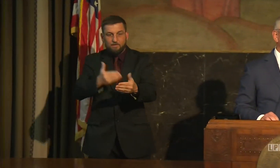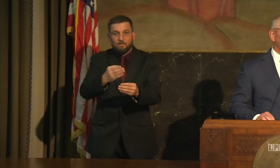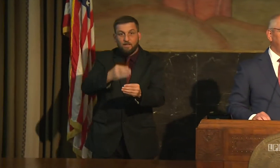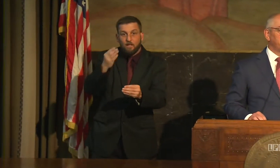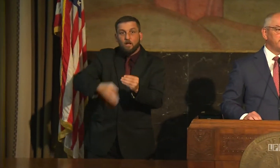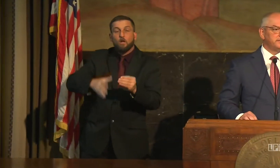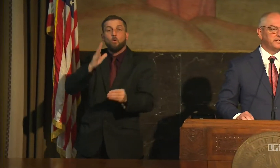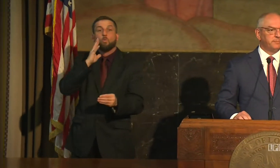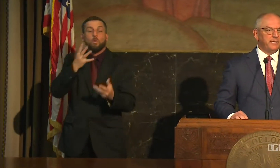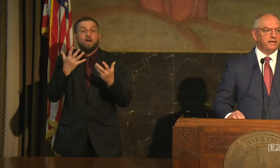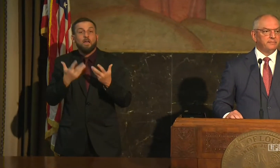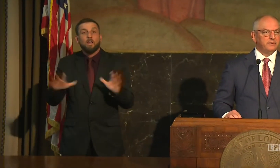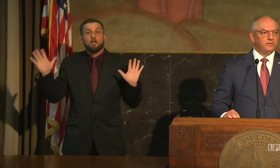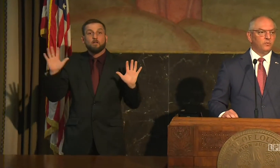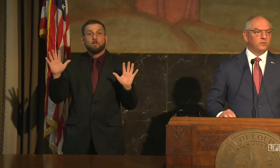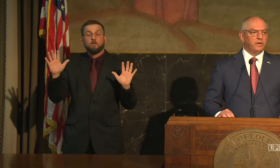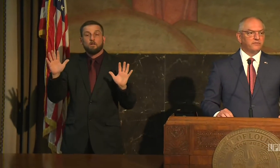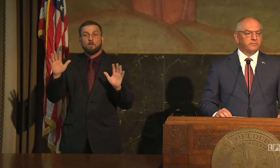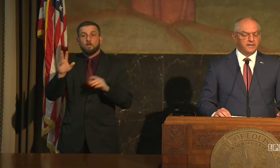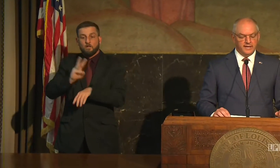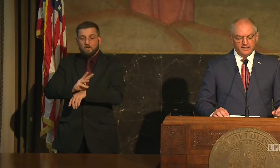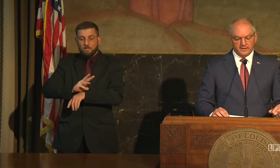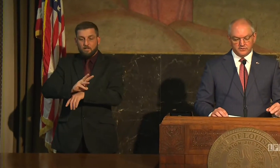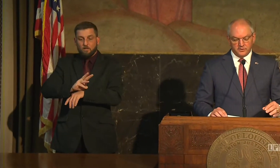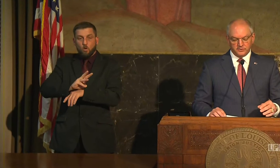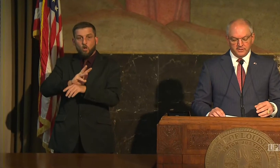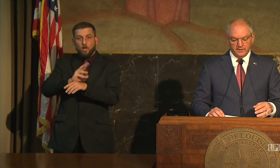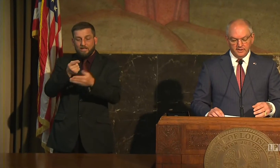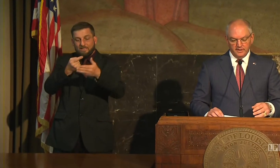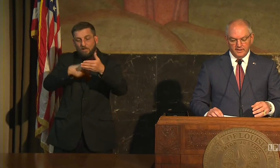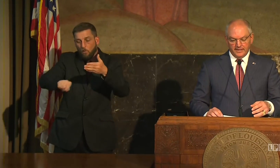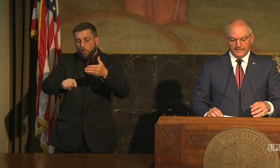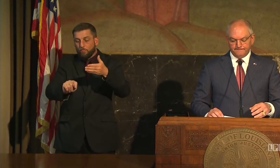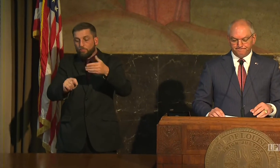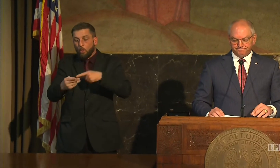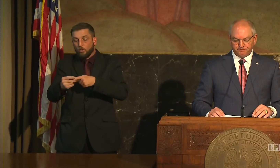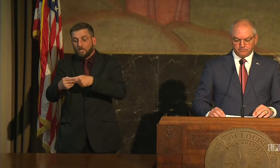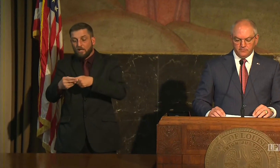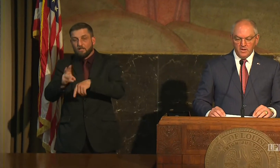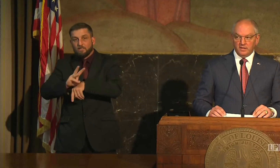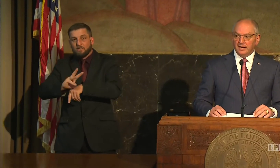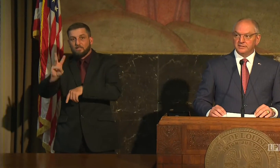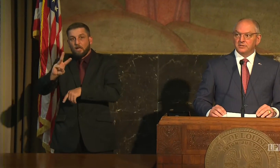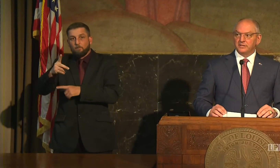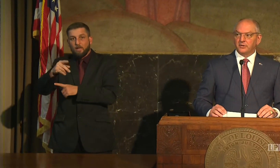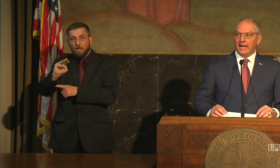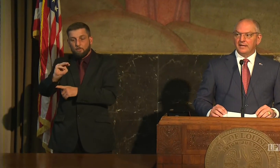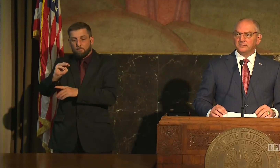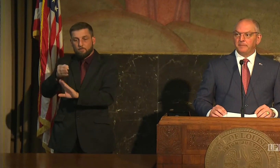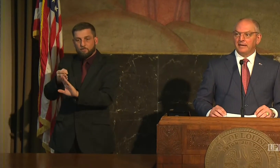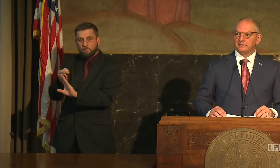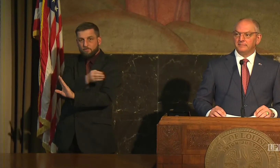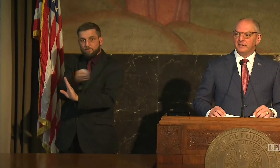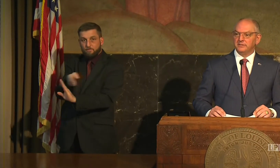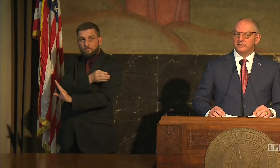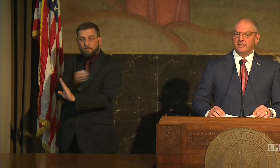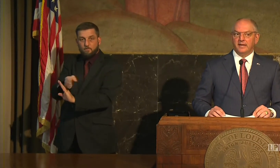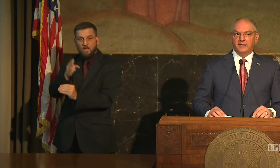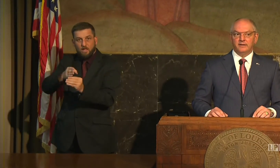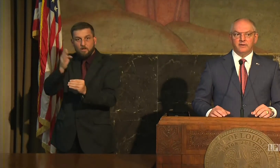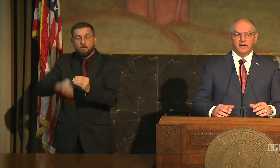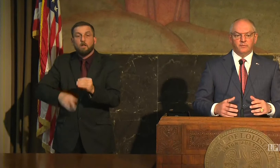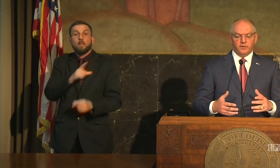will end no later than 6 p.m. 1 week from today, next Thursday. The legislature has passed the